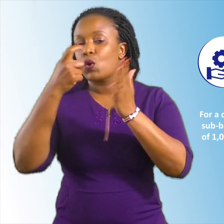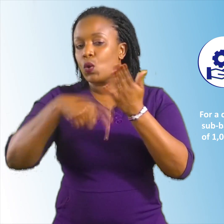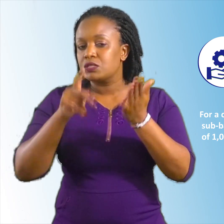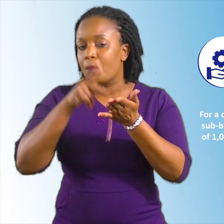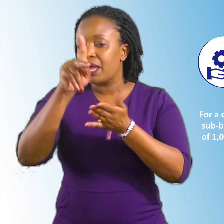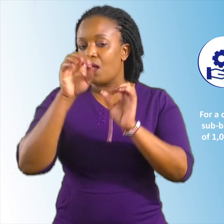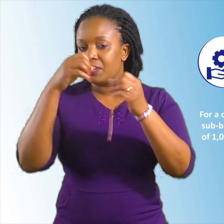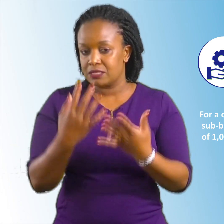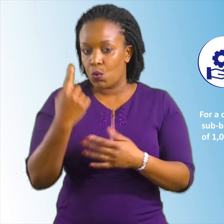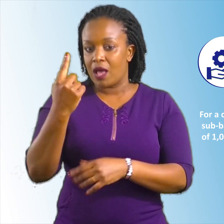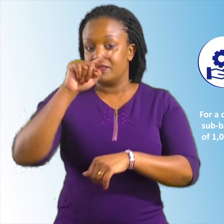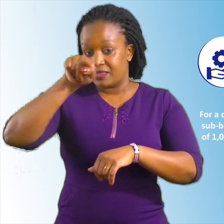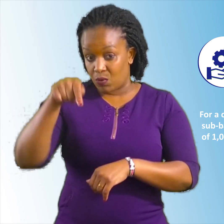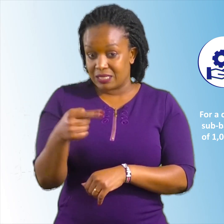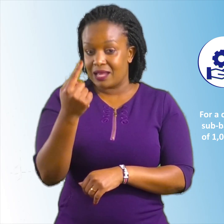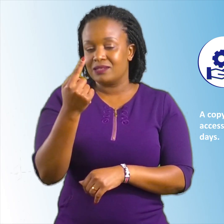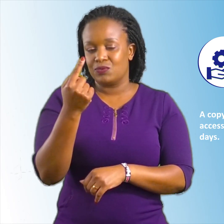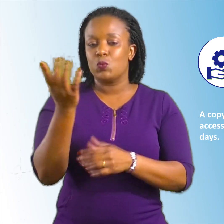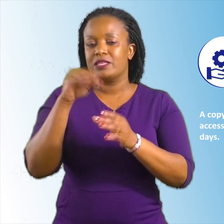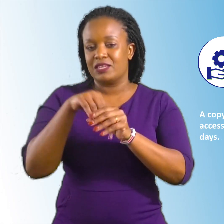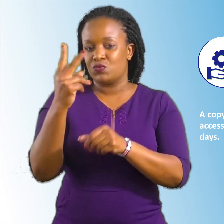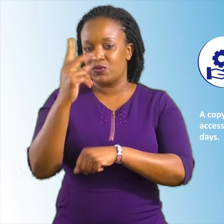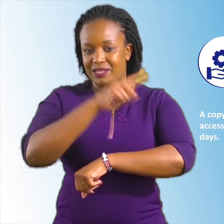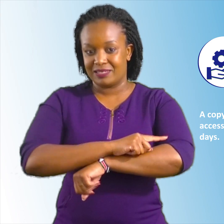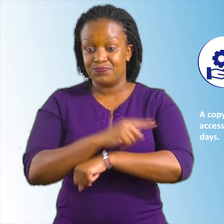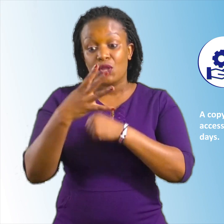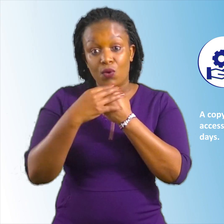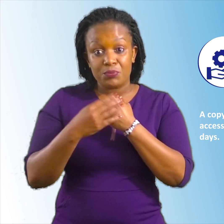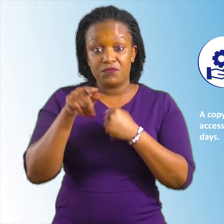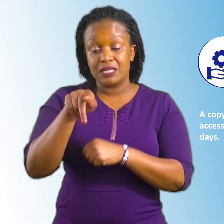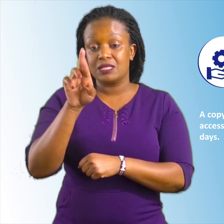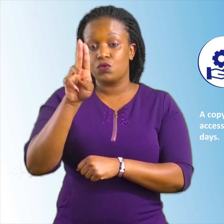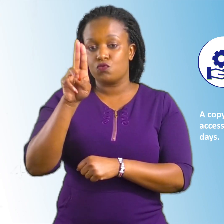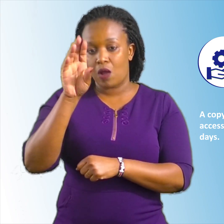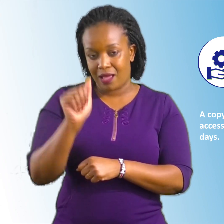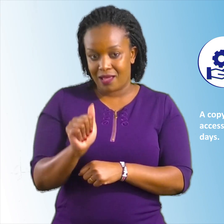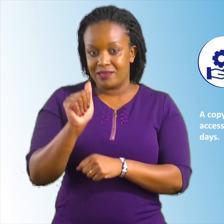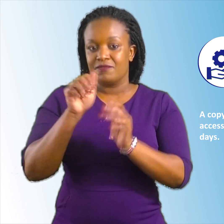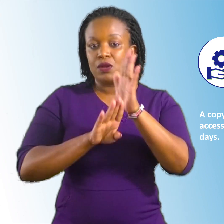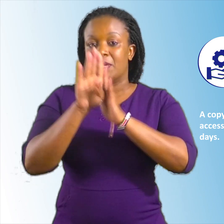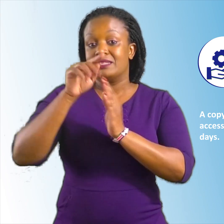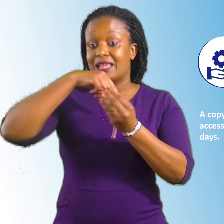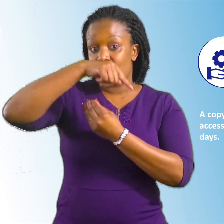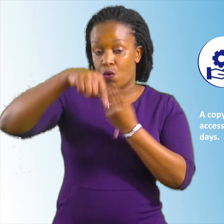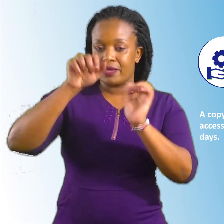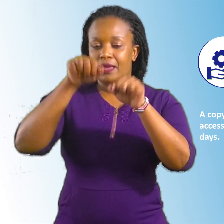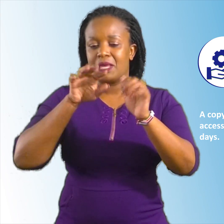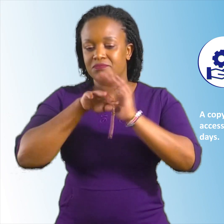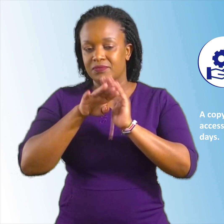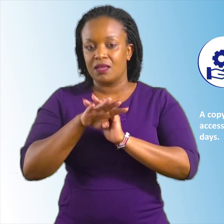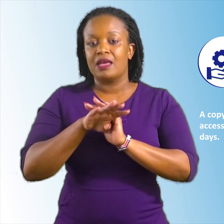of 1,000 within 2 days. A copy of the RUA development cycle can be accessed at